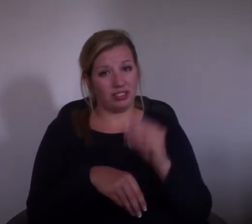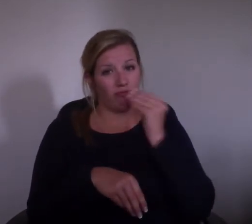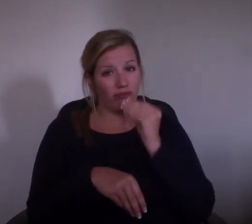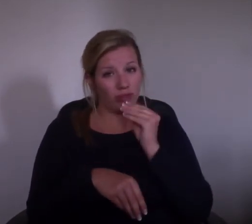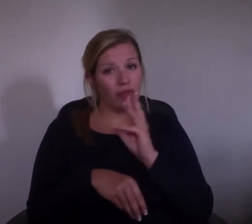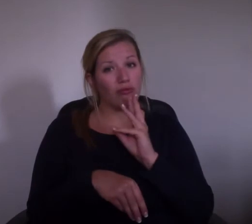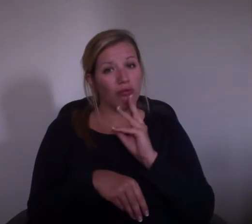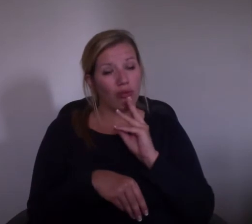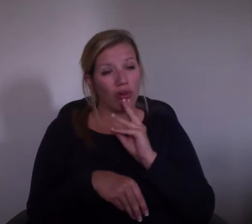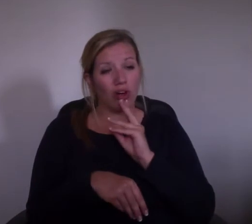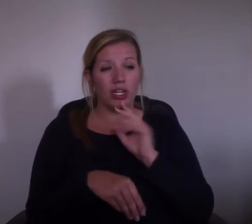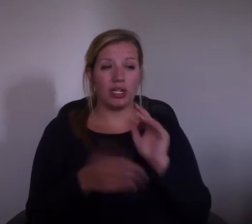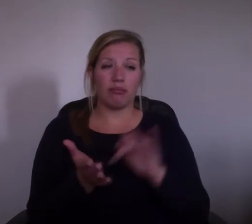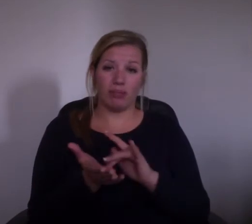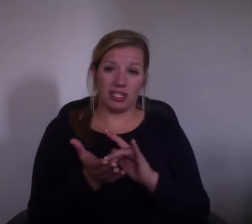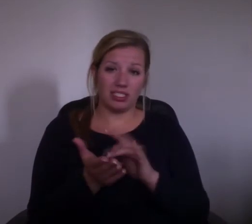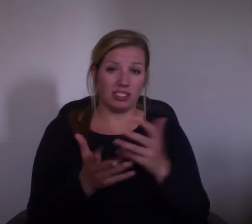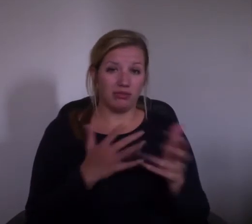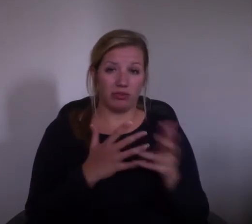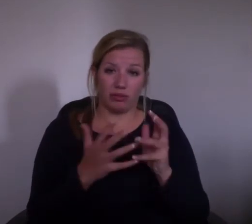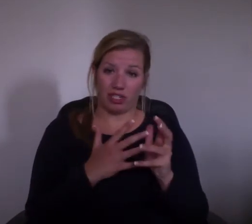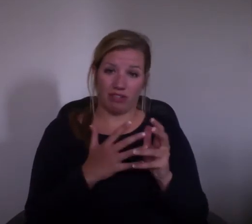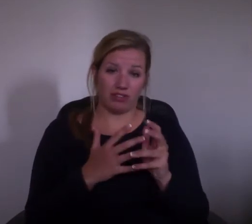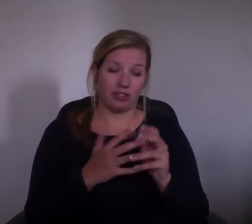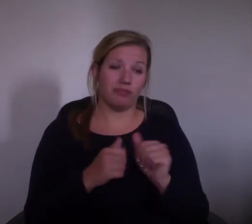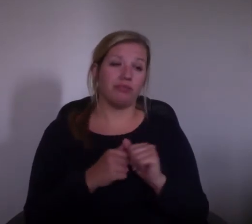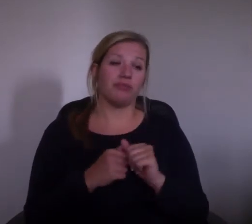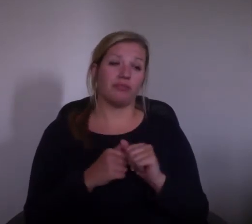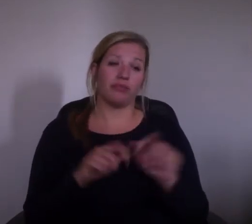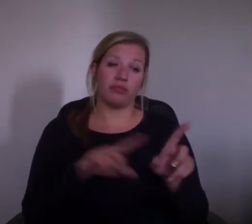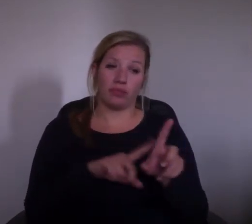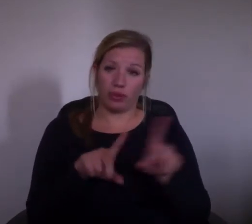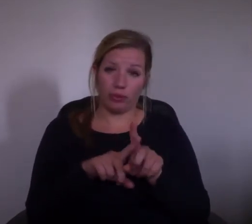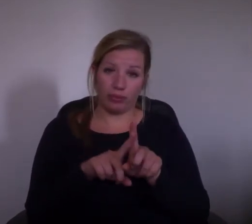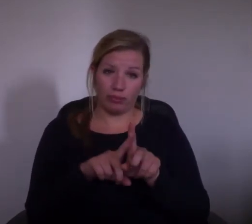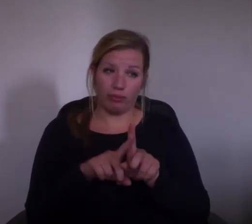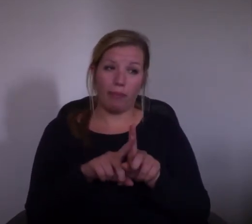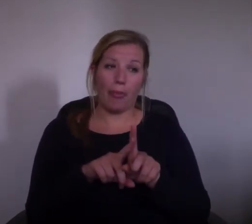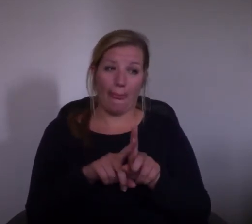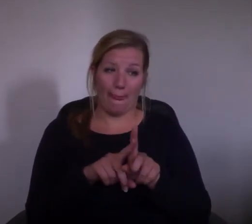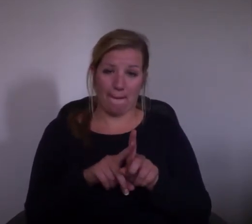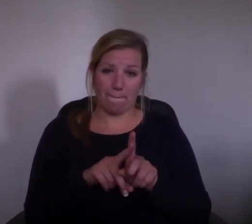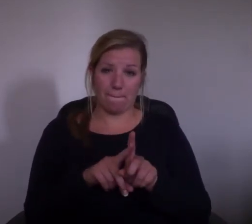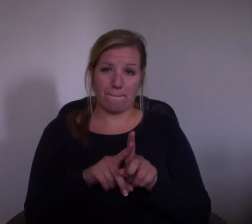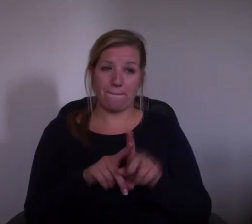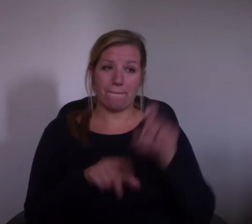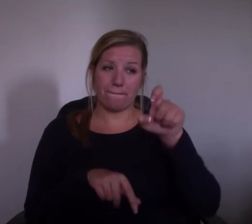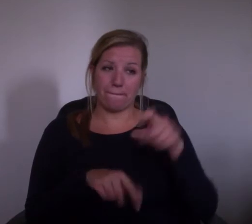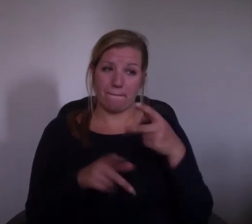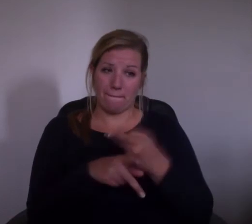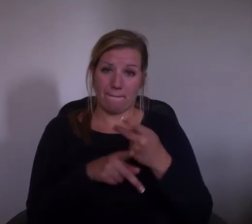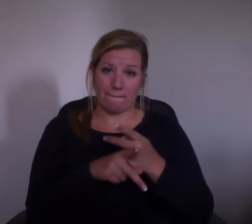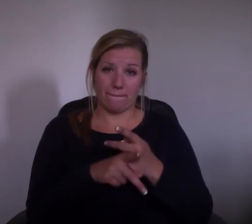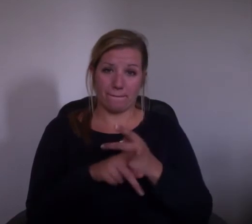the medicine that they may require. And you may also have to take care of family members who have